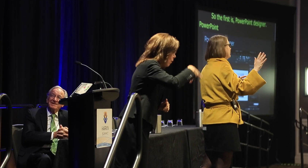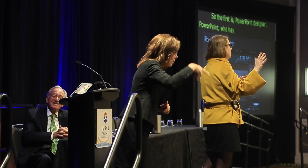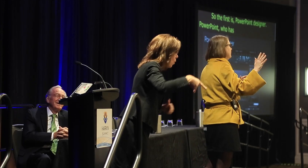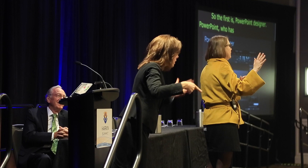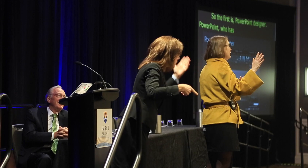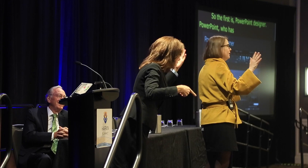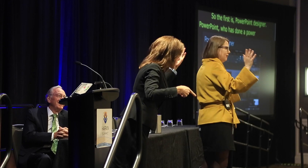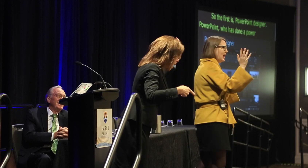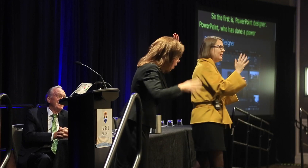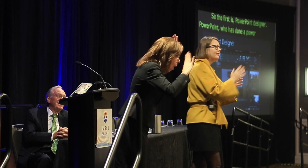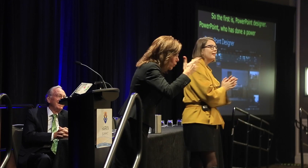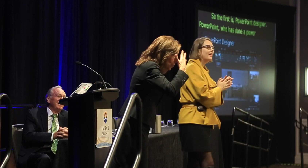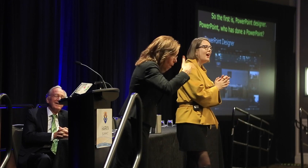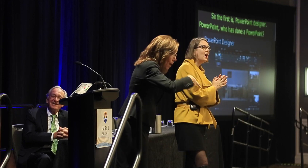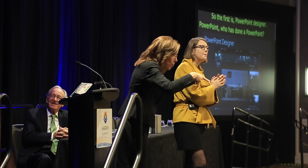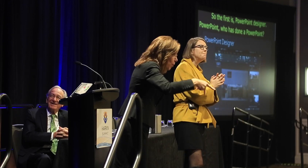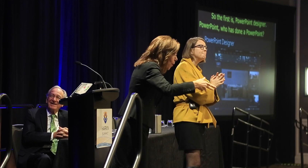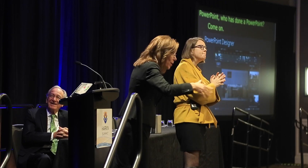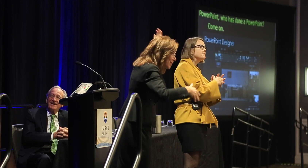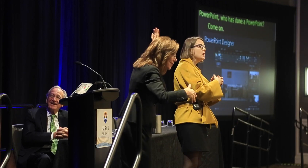on. Right.